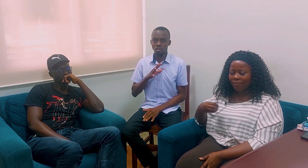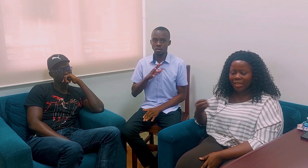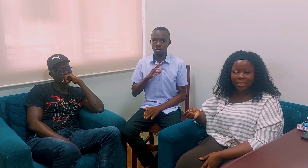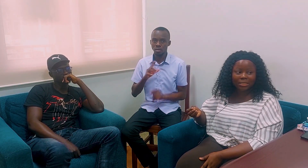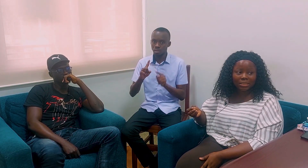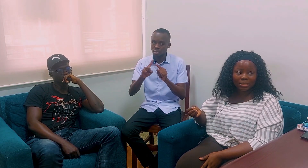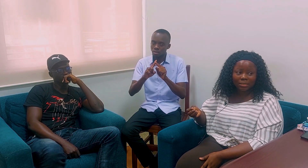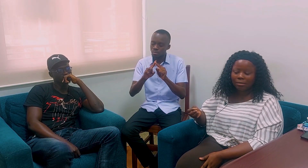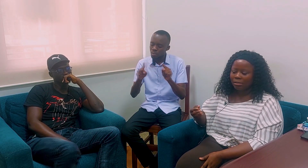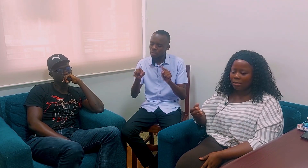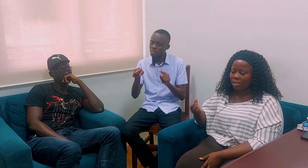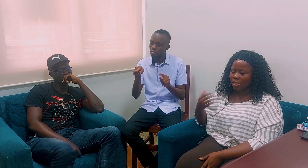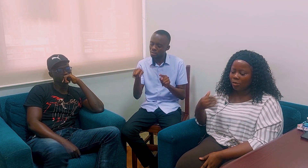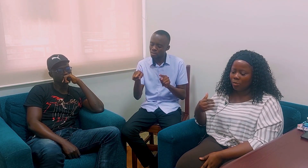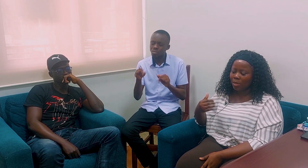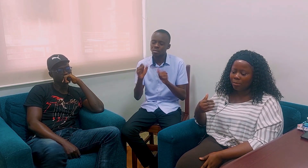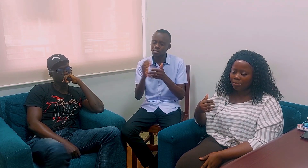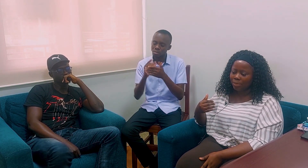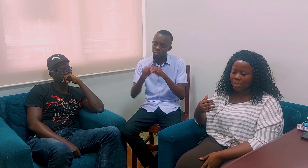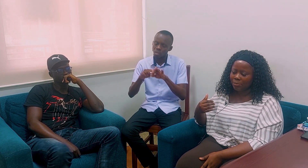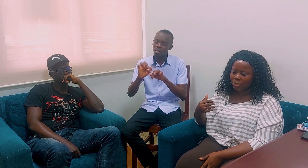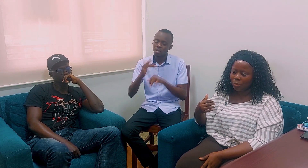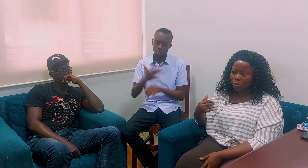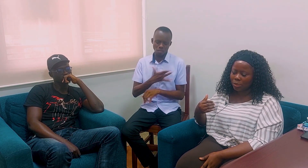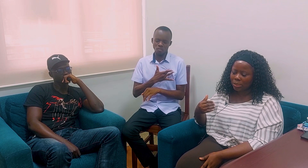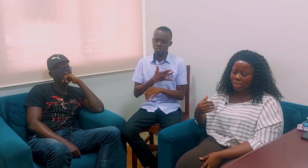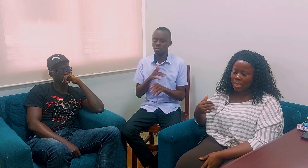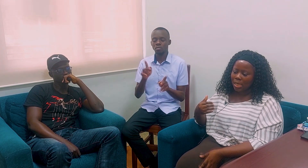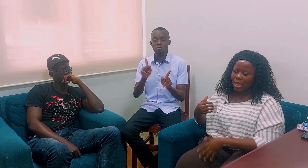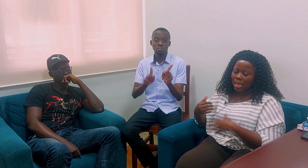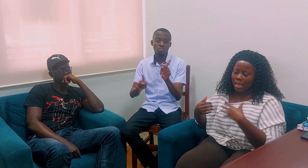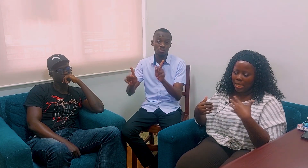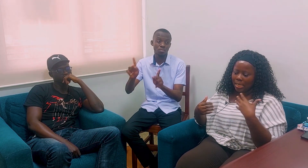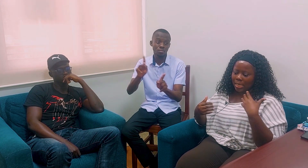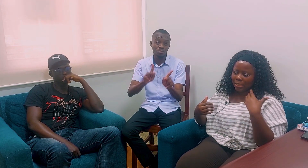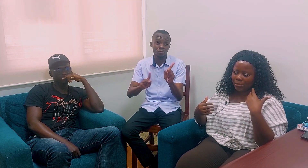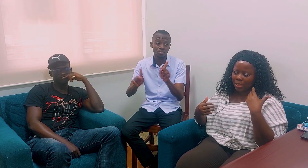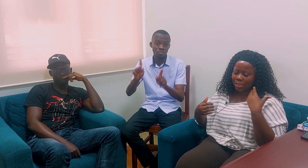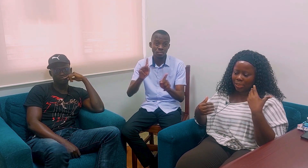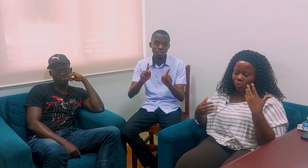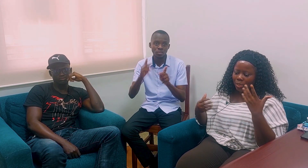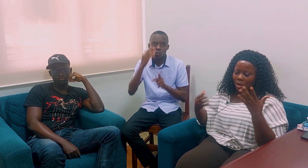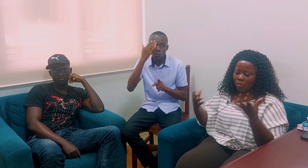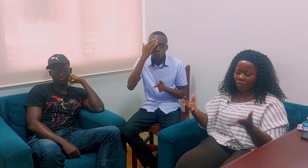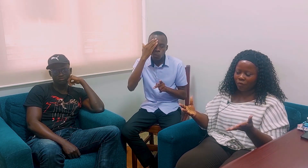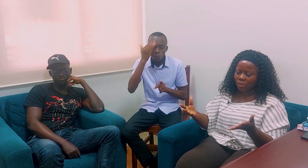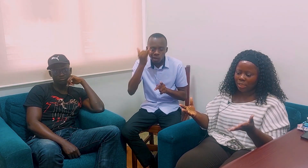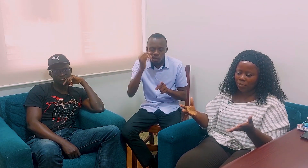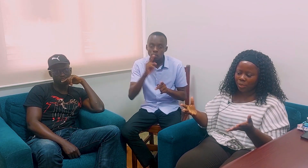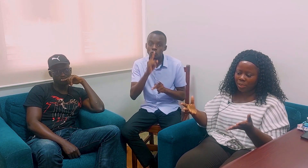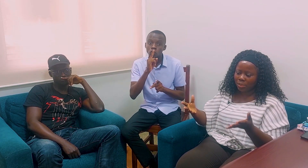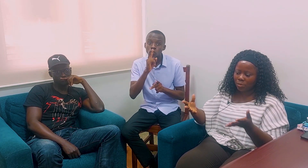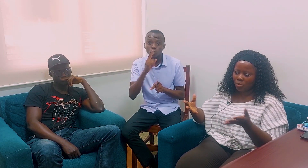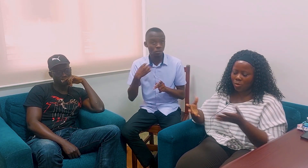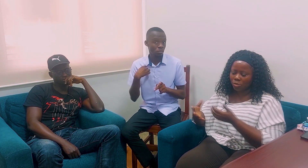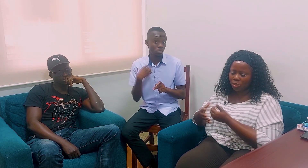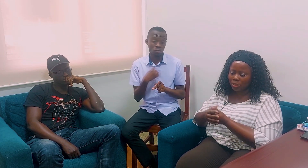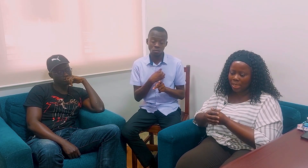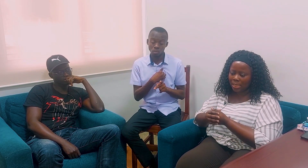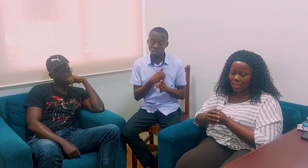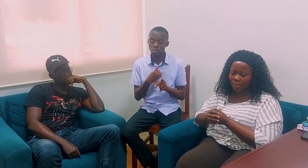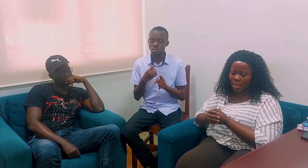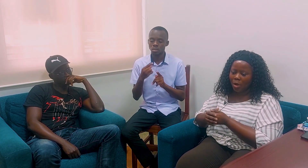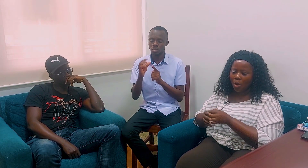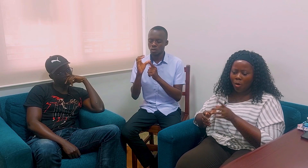really affects the human being because in as much as we are confronted with this